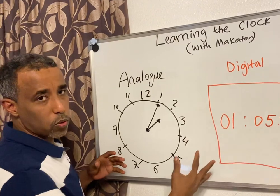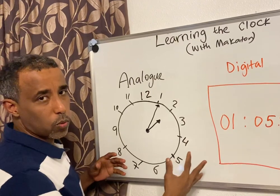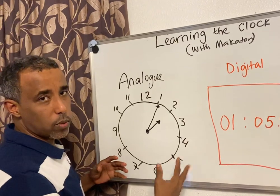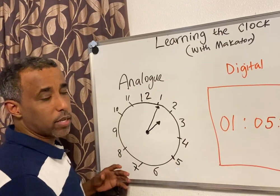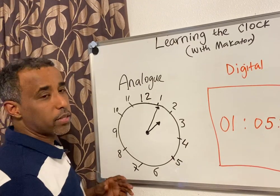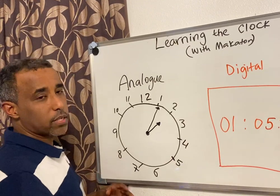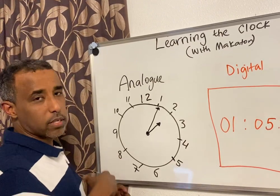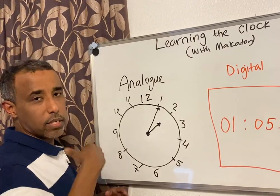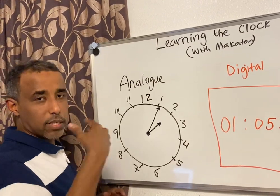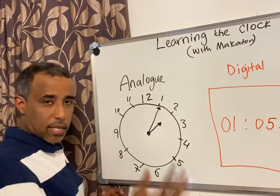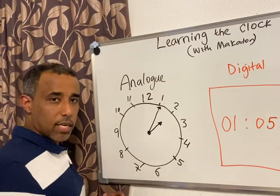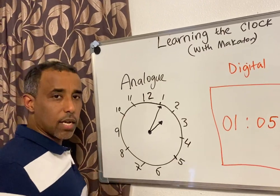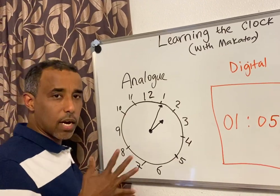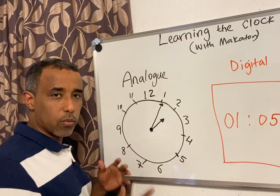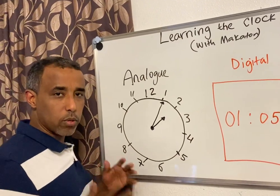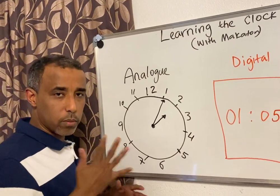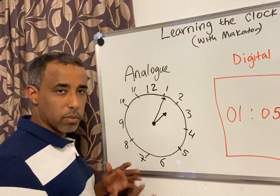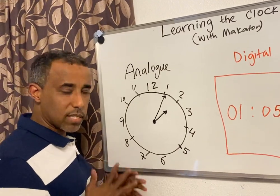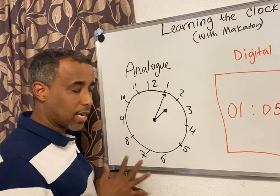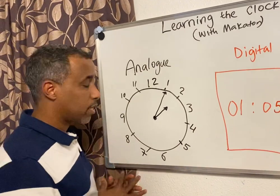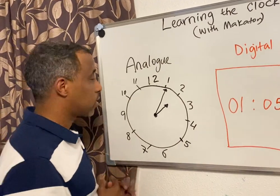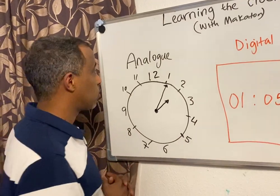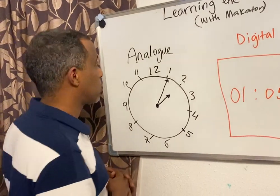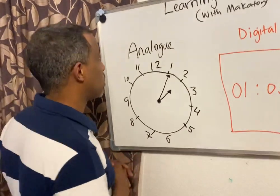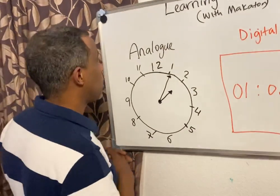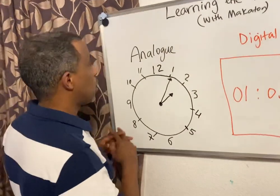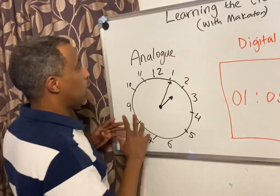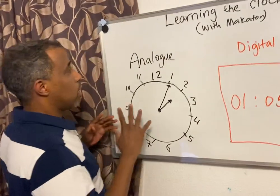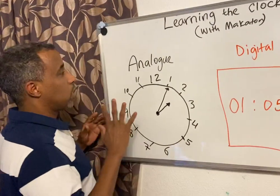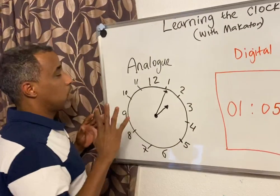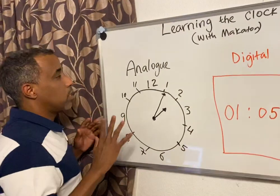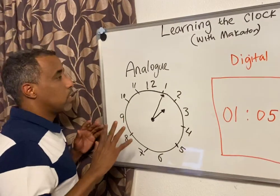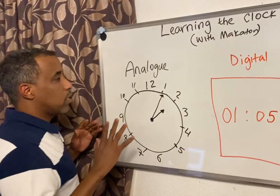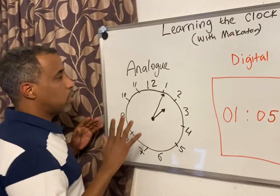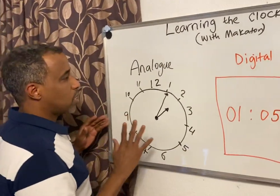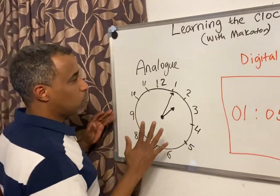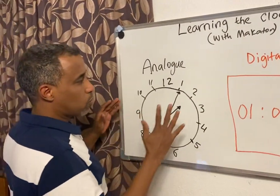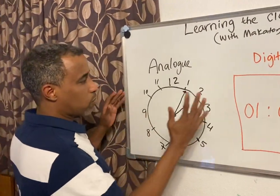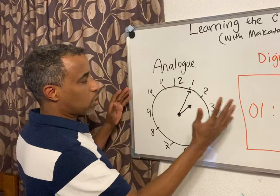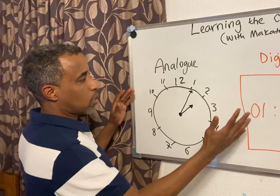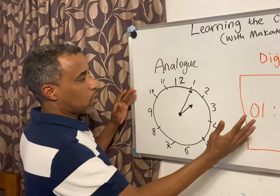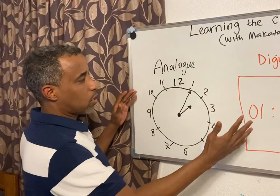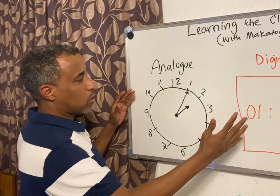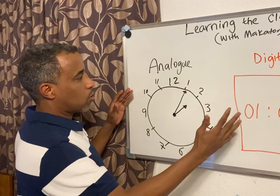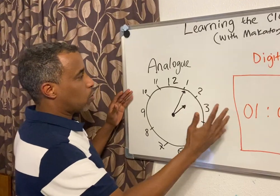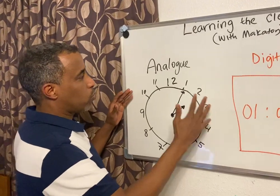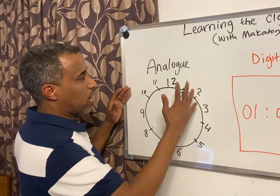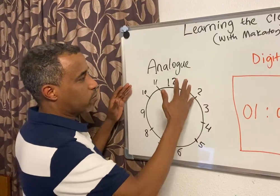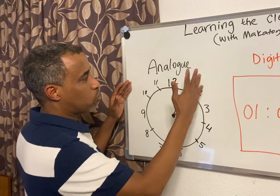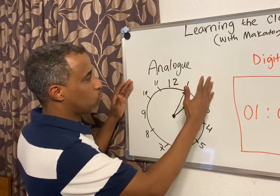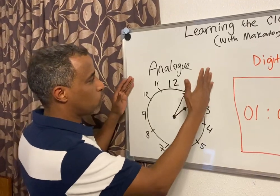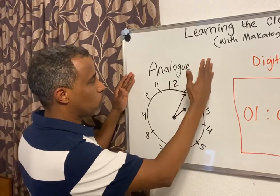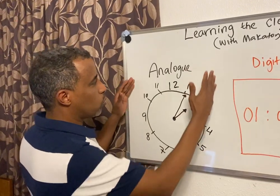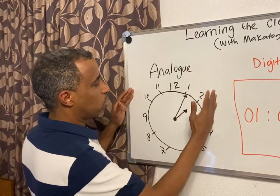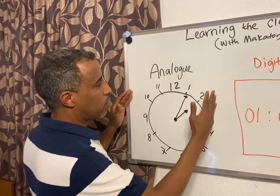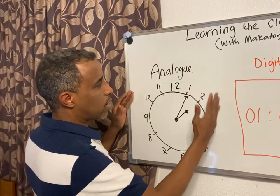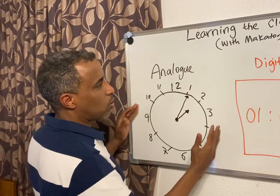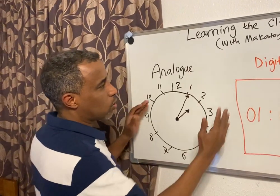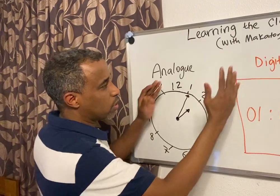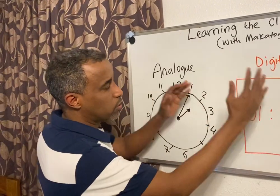normal and then second I will sign it. Okay, in terms of the clock we have two, we have analog and